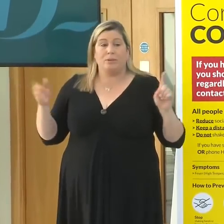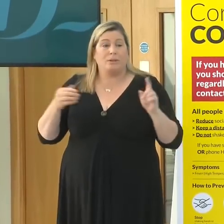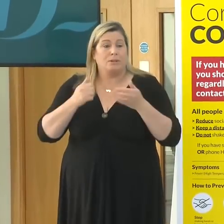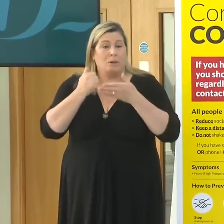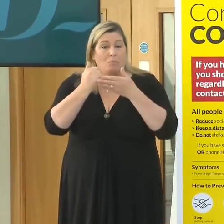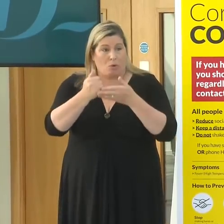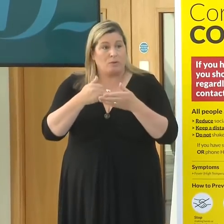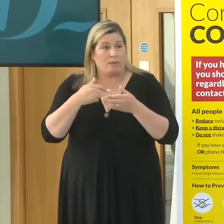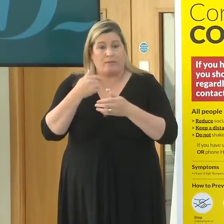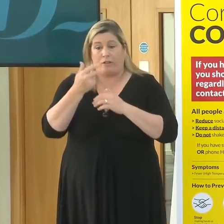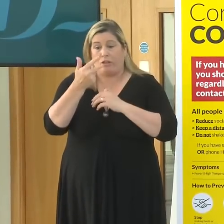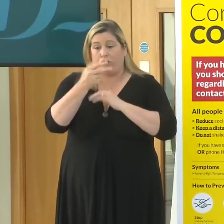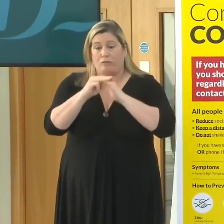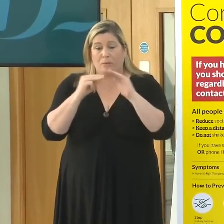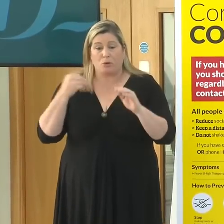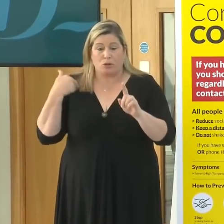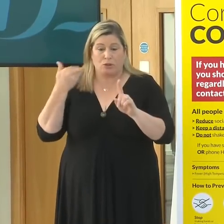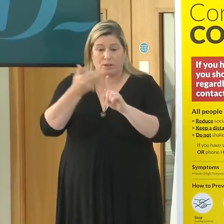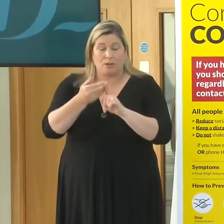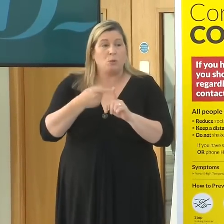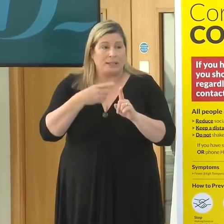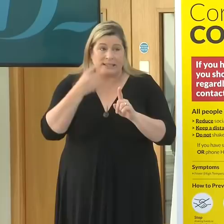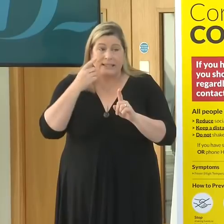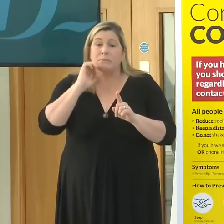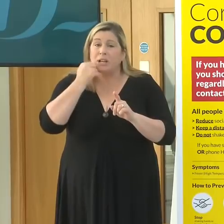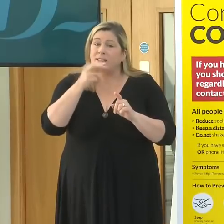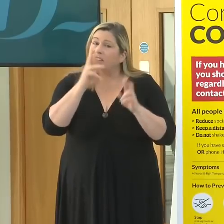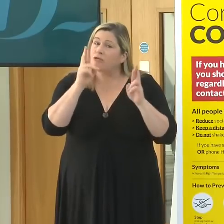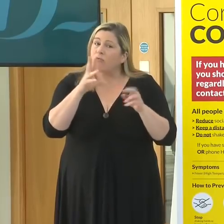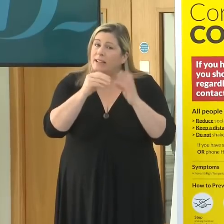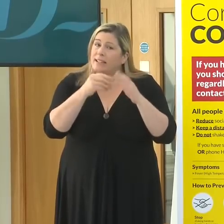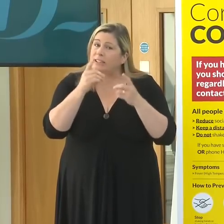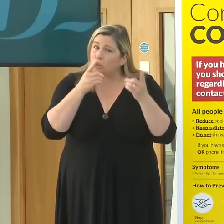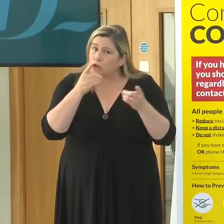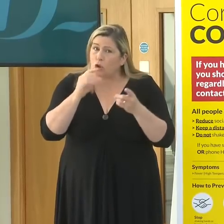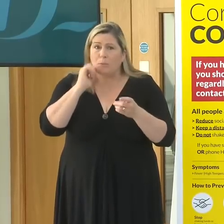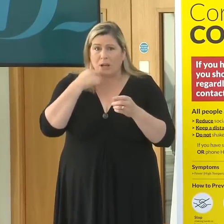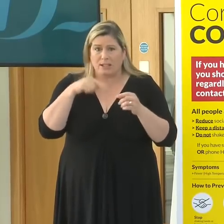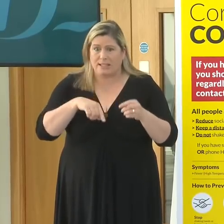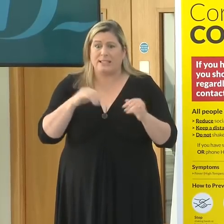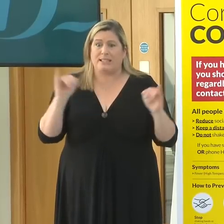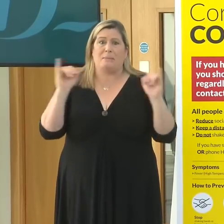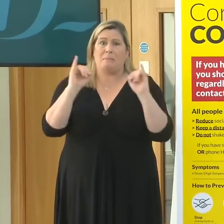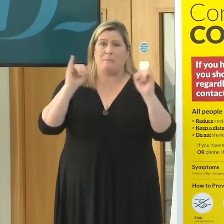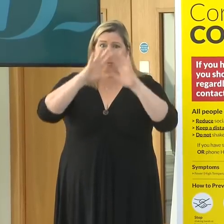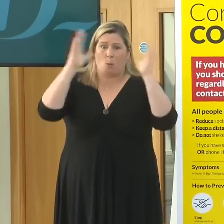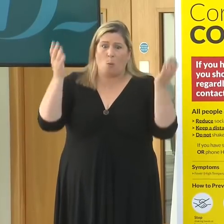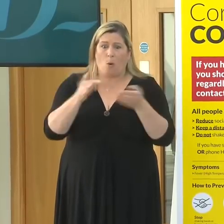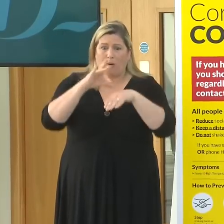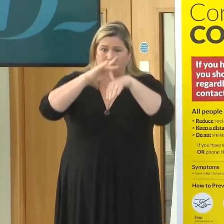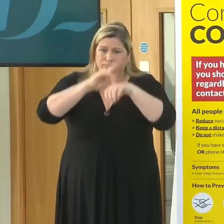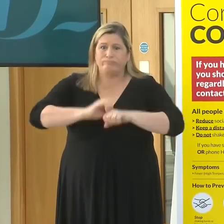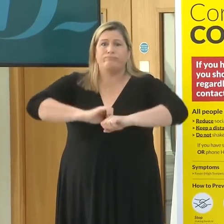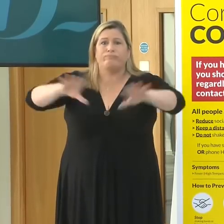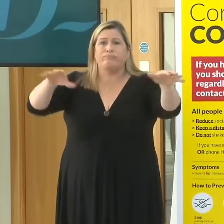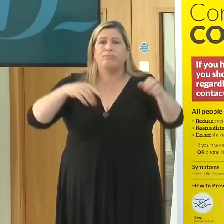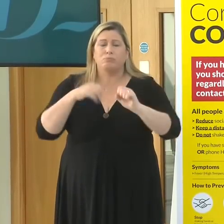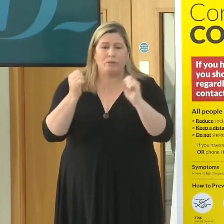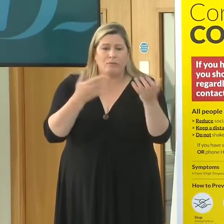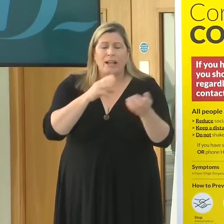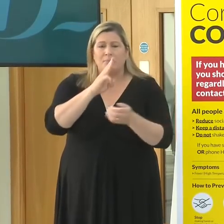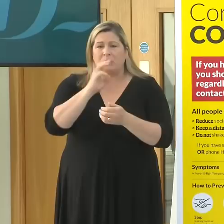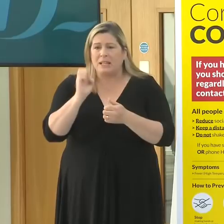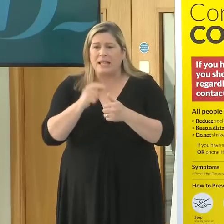did that because it was the right thing to do. We're living in a pandemic, whether that was providing PPE, whether it's providing direct resource,